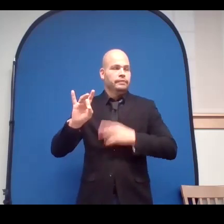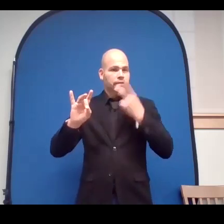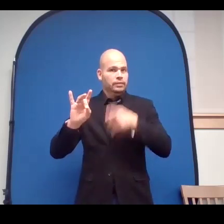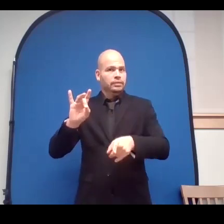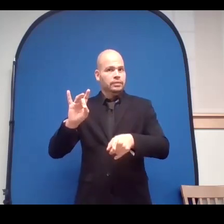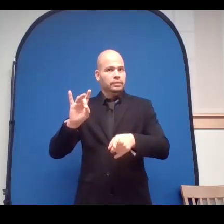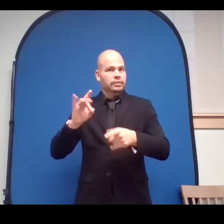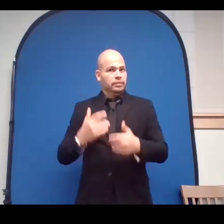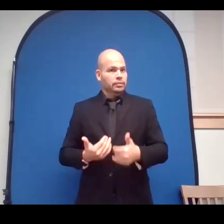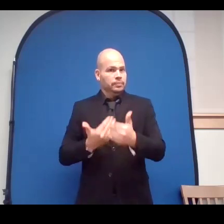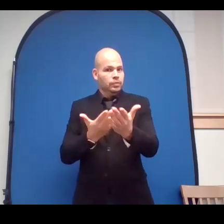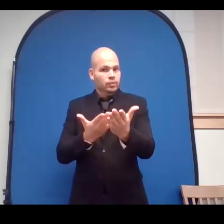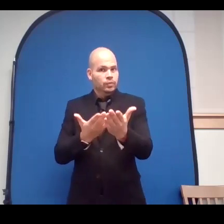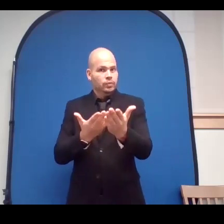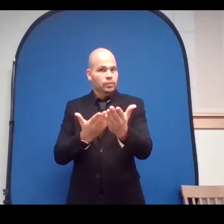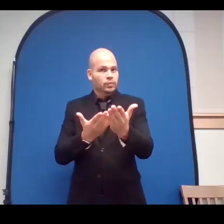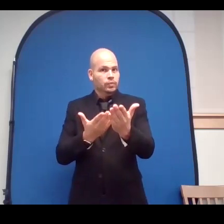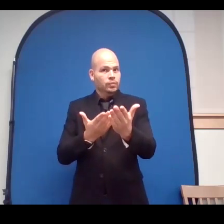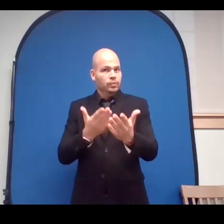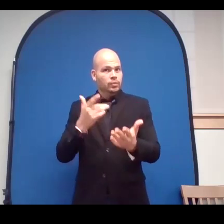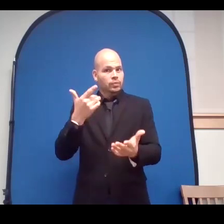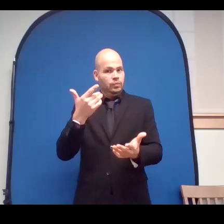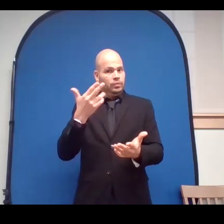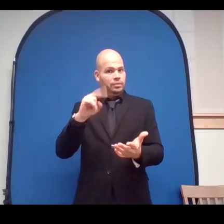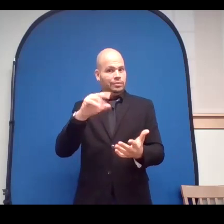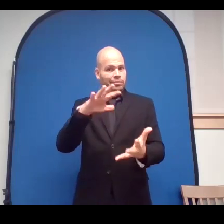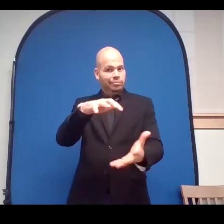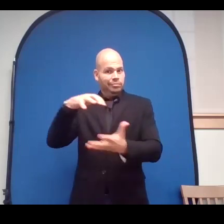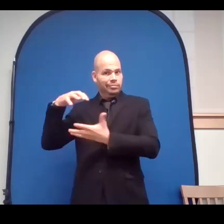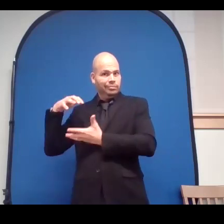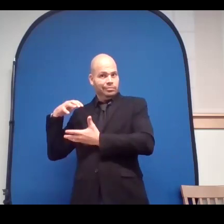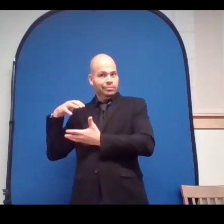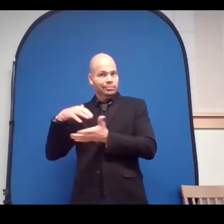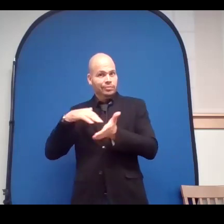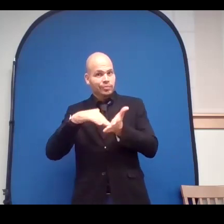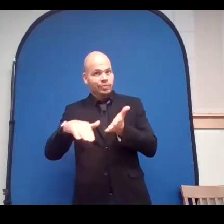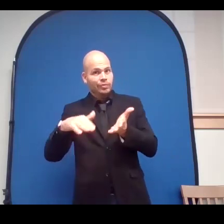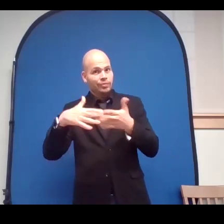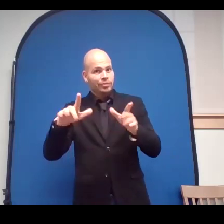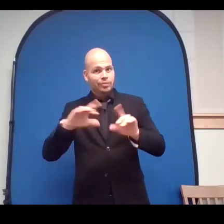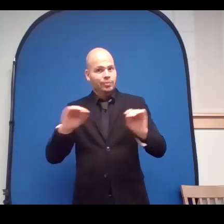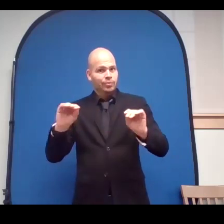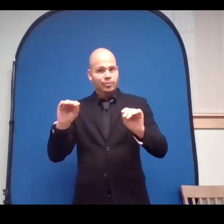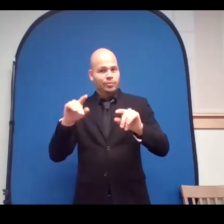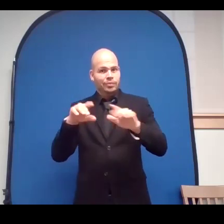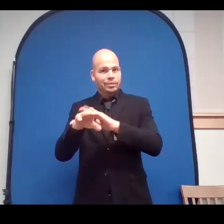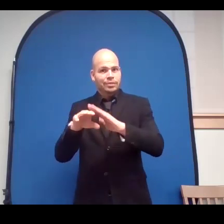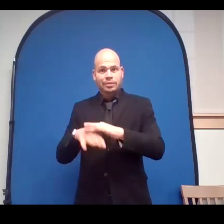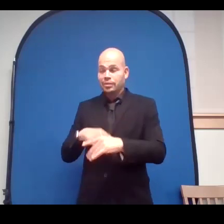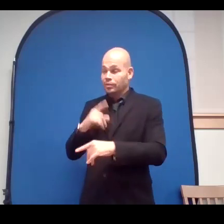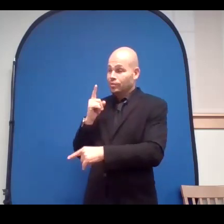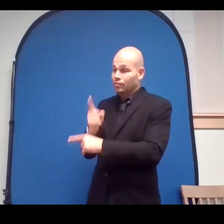from his house so that he didn't have access to them after he was discharged, right? Correct, which was what the family was supposed to be doing, sir, yesterday.